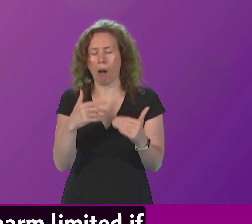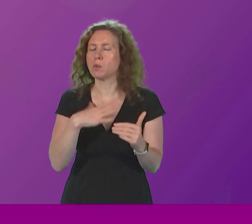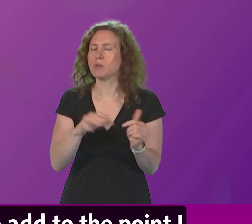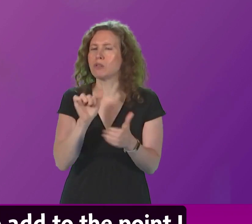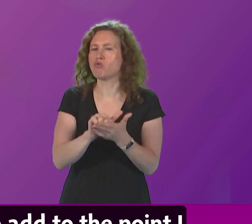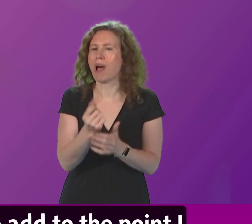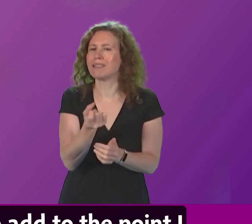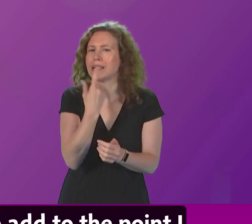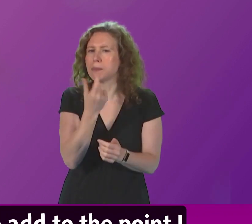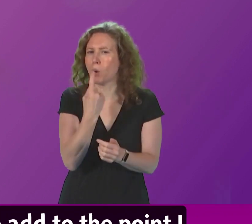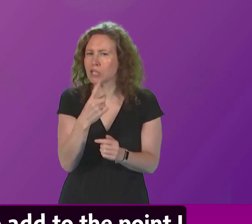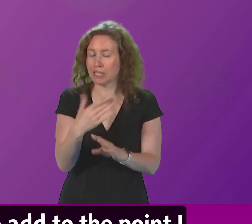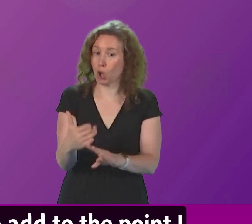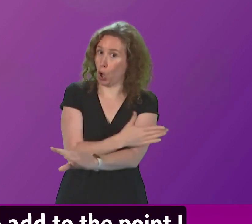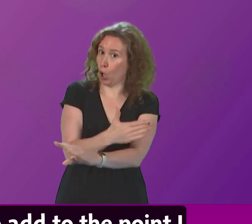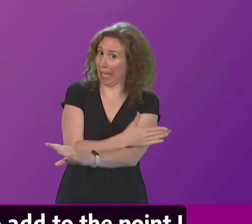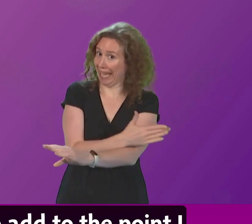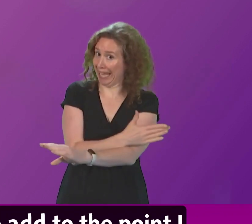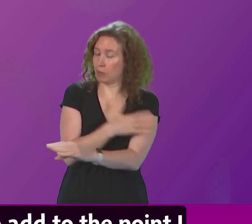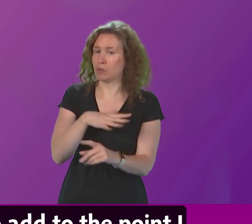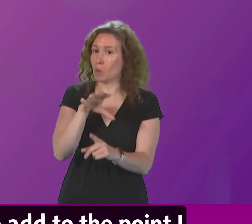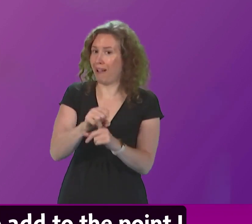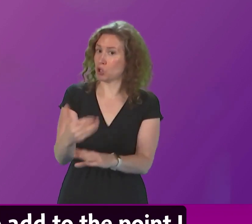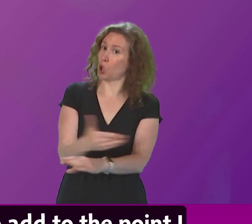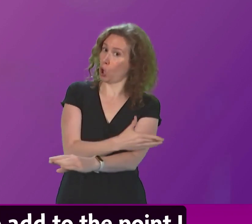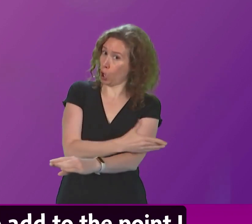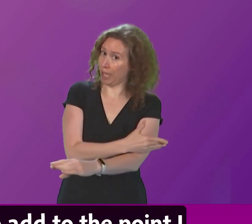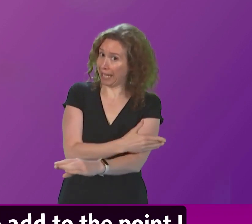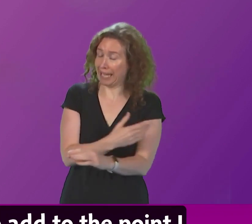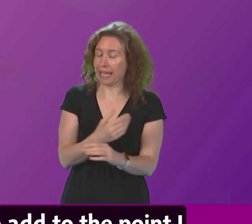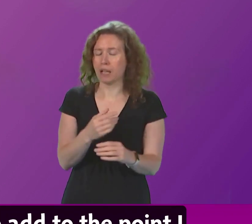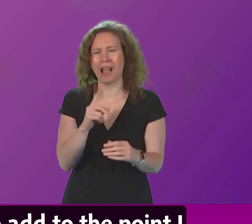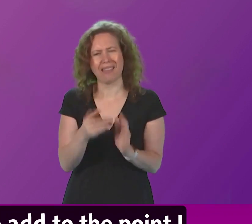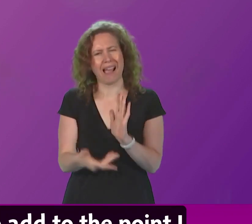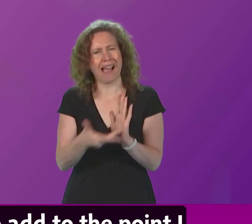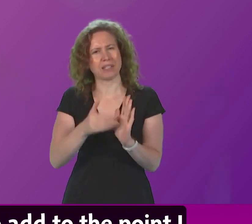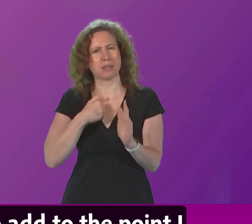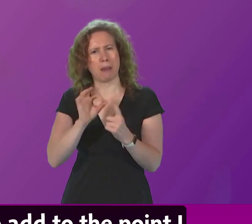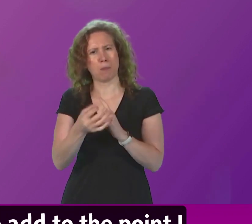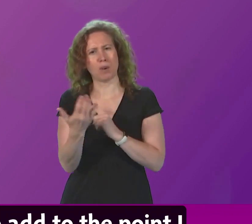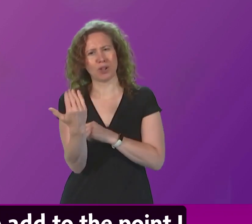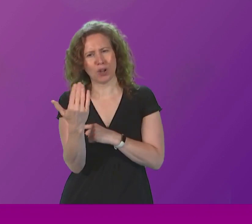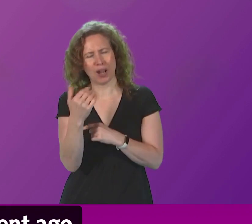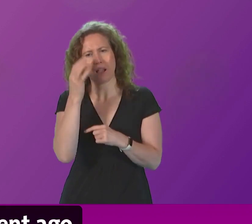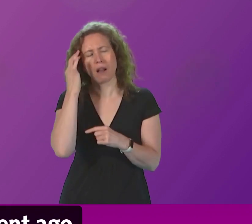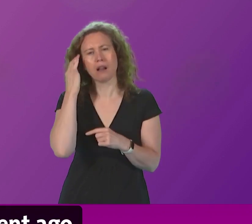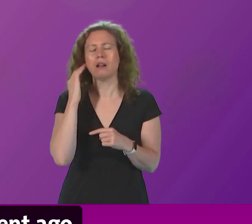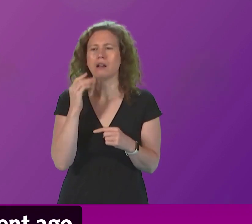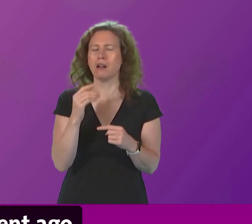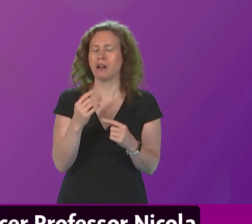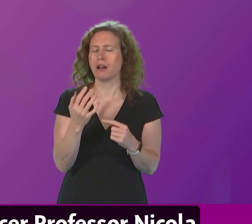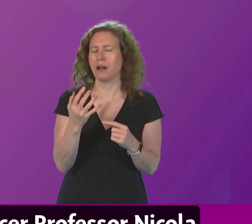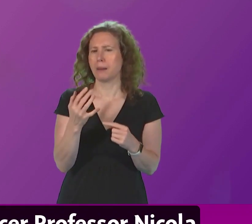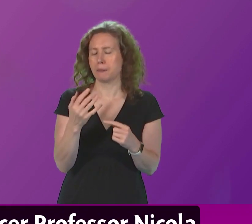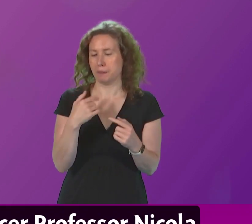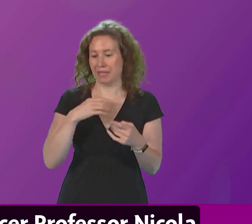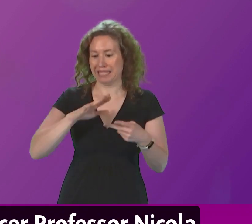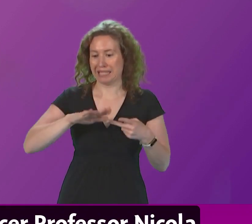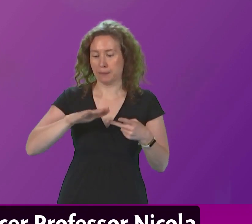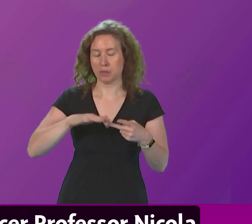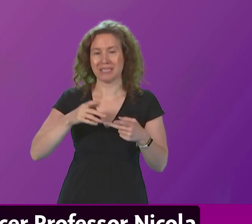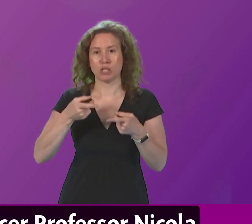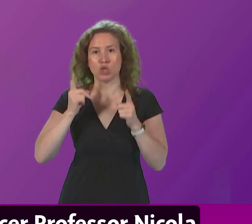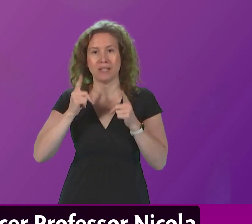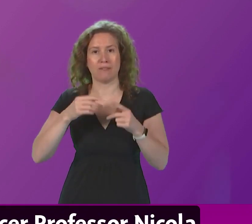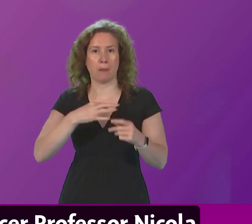given at an early stage. To add to the point I was making earlier on, or just a moment ago, Deputy Chief Medical